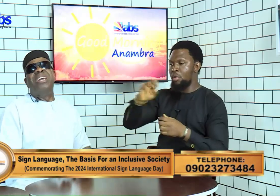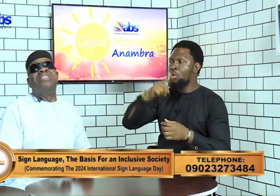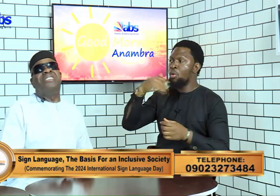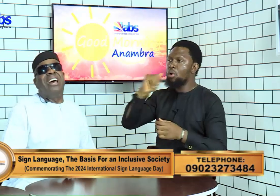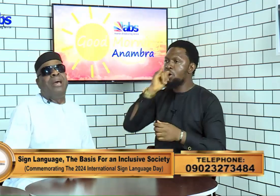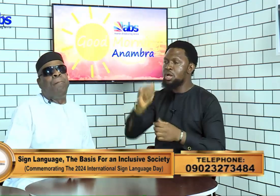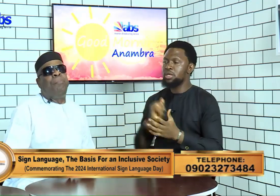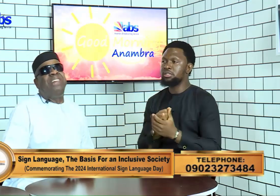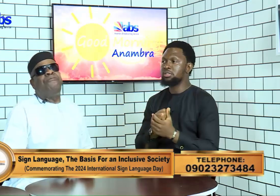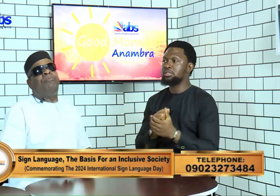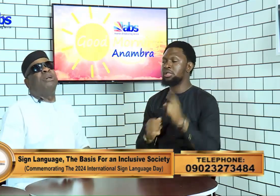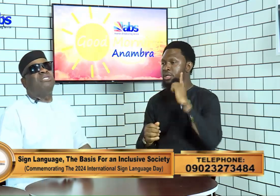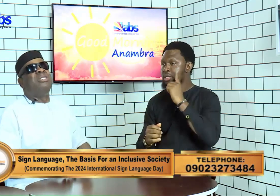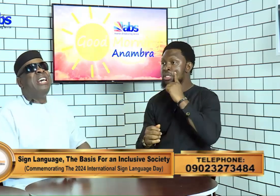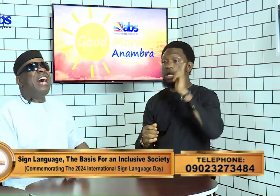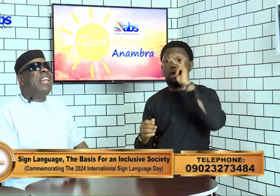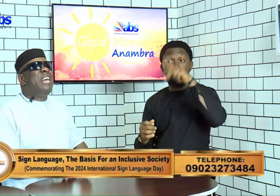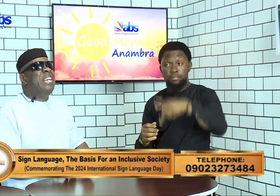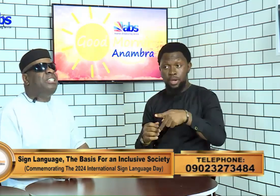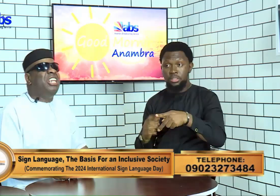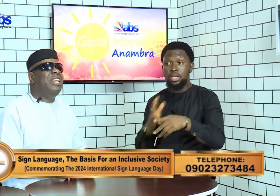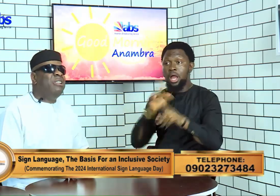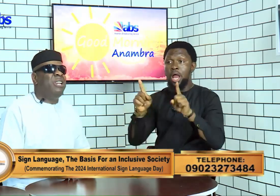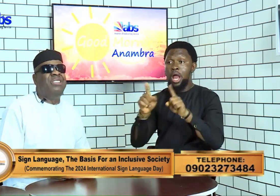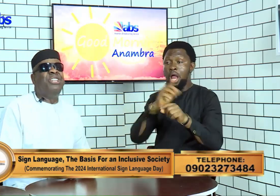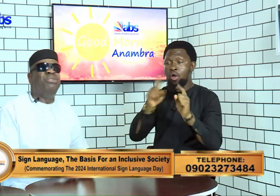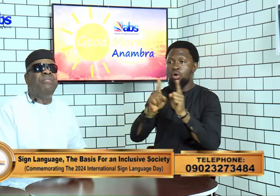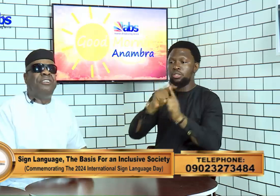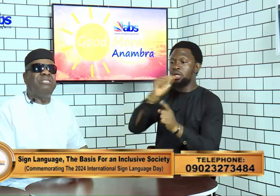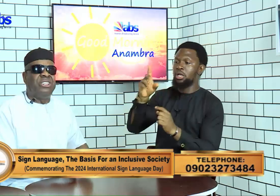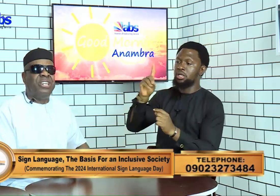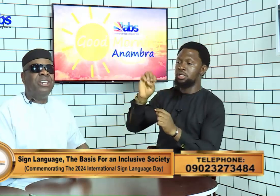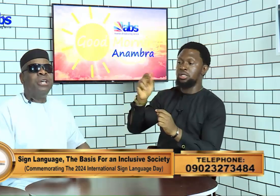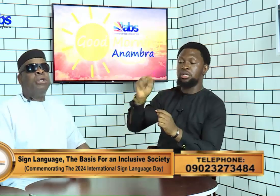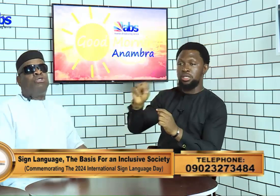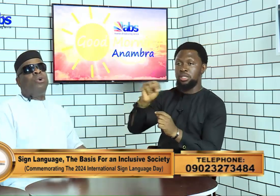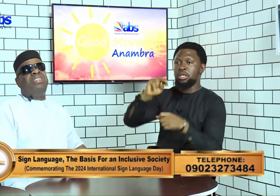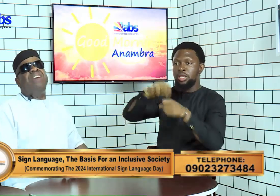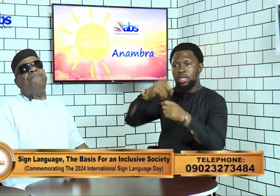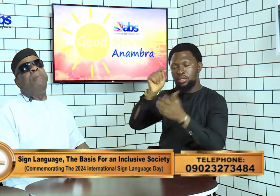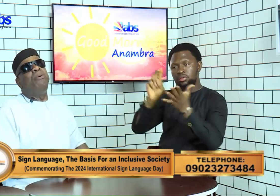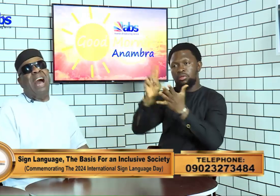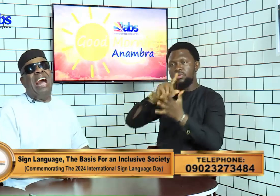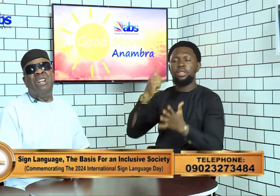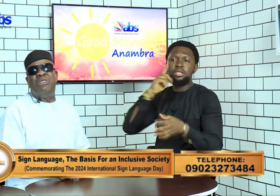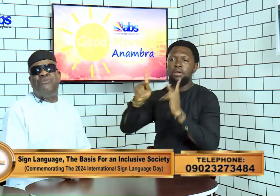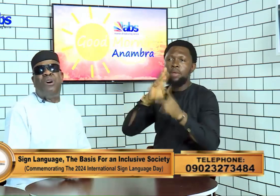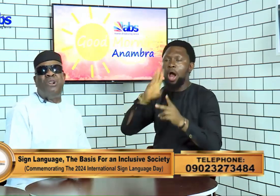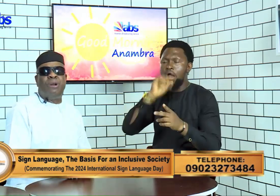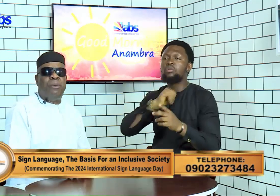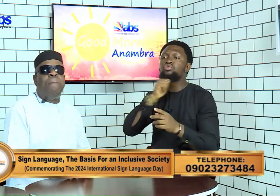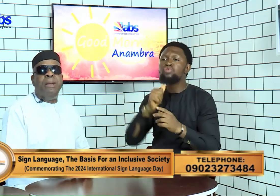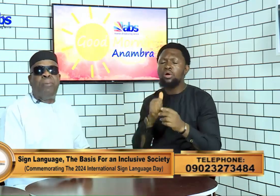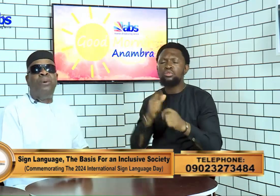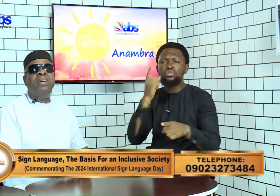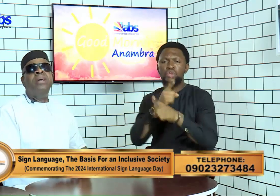who is a deaf person and a dean in the university. So deaf people are not